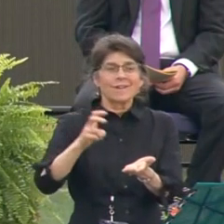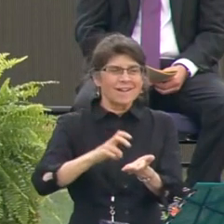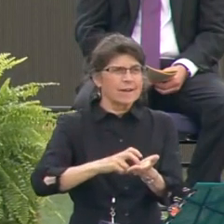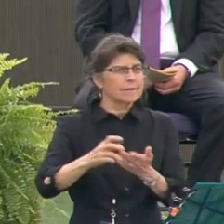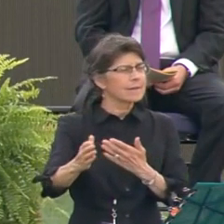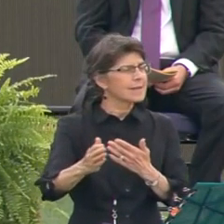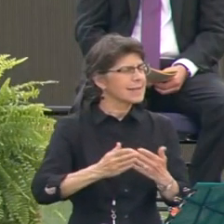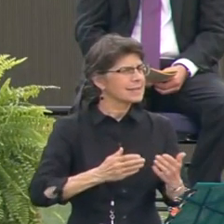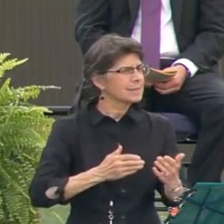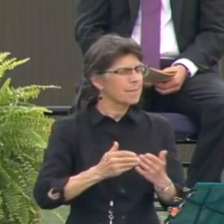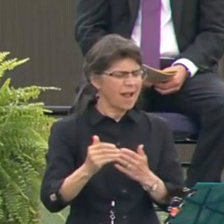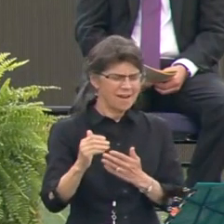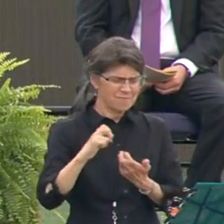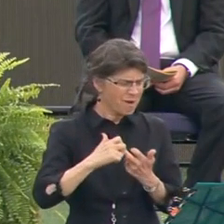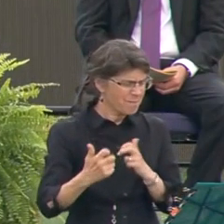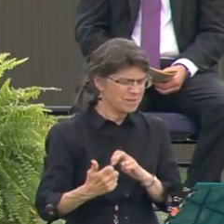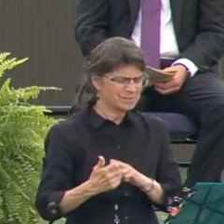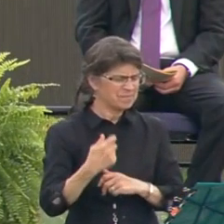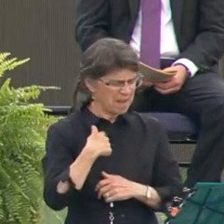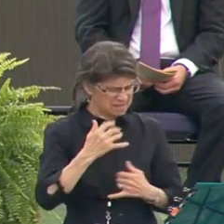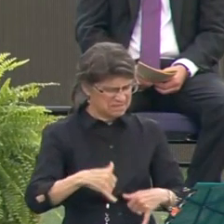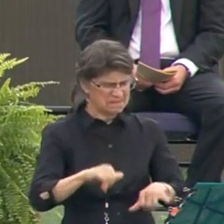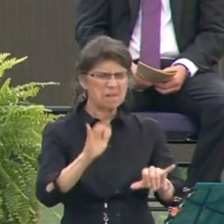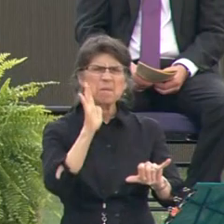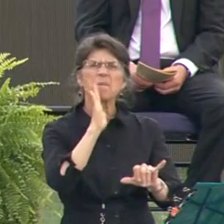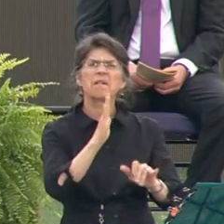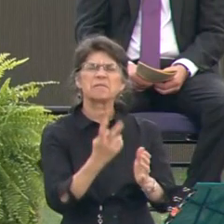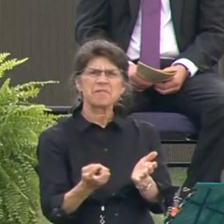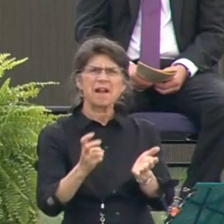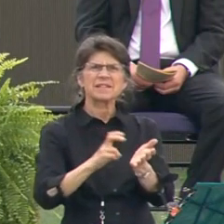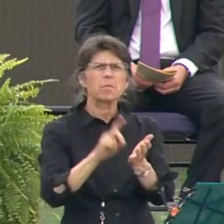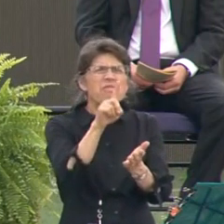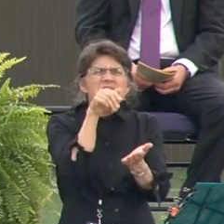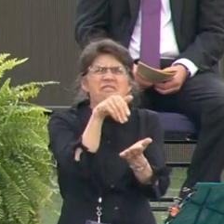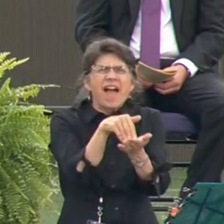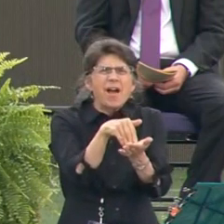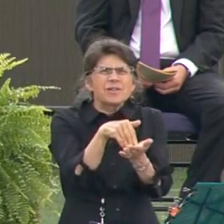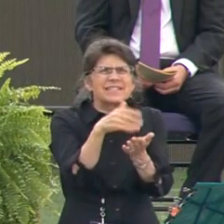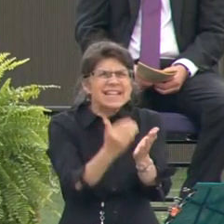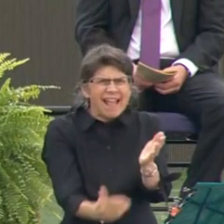the ache, I'll rise a thousand times